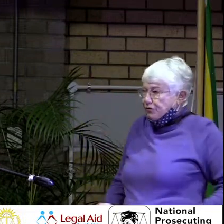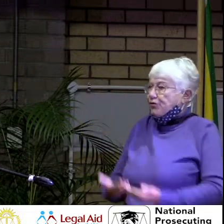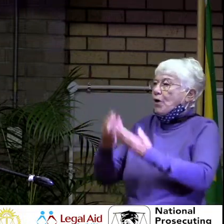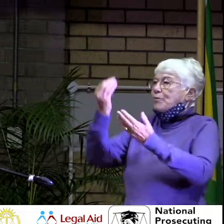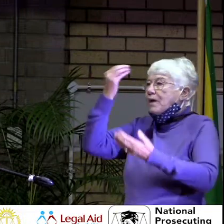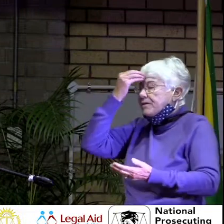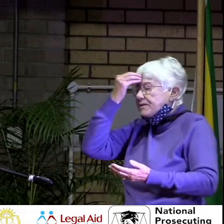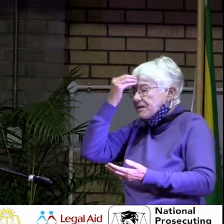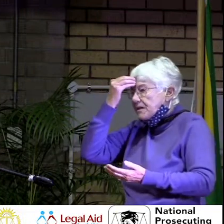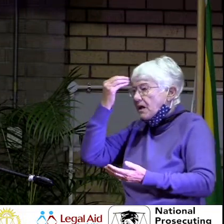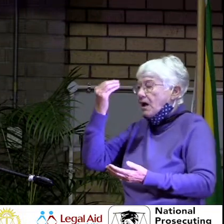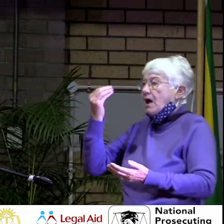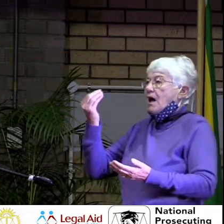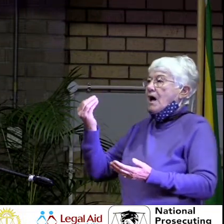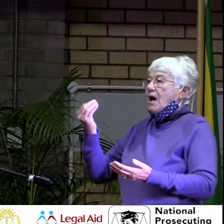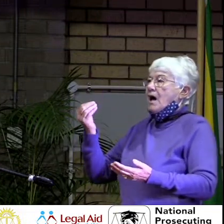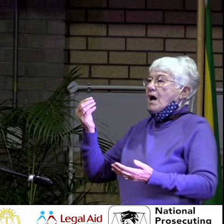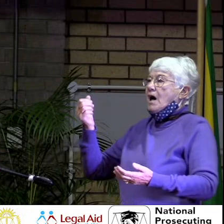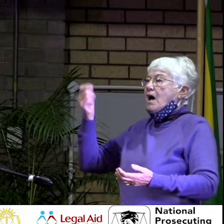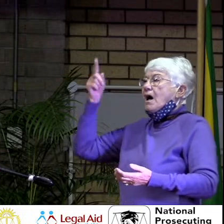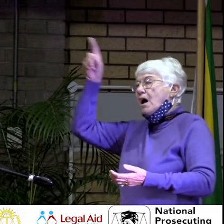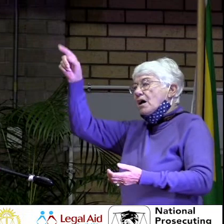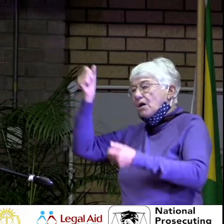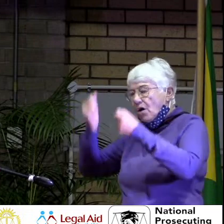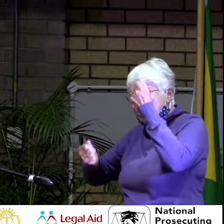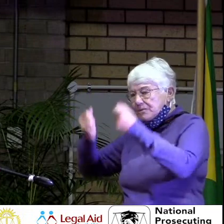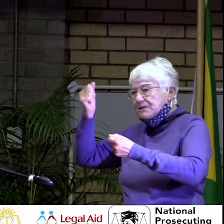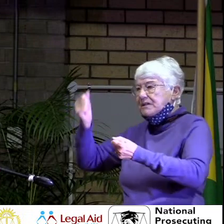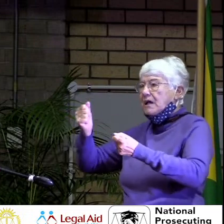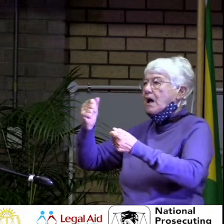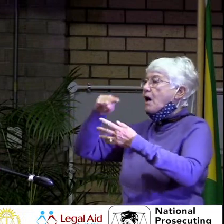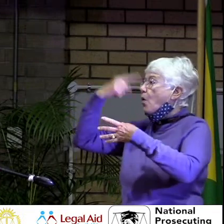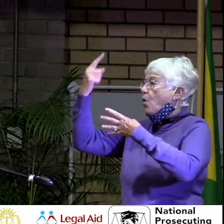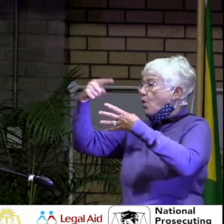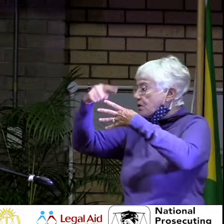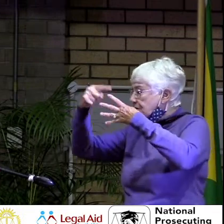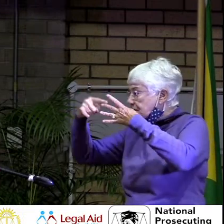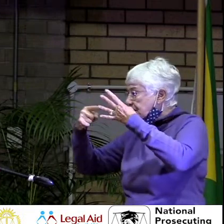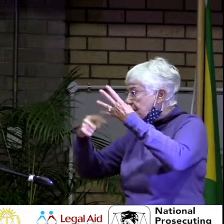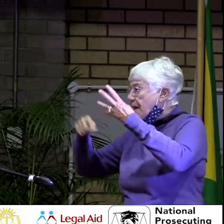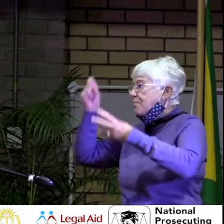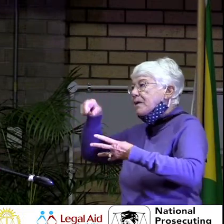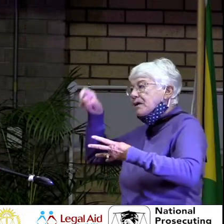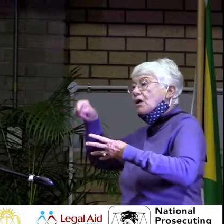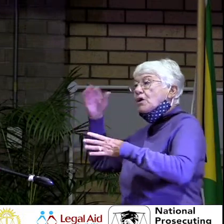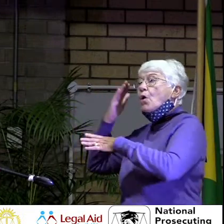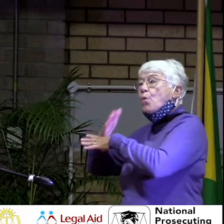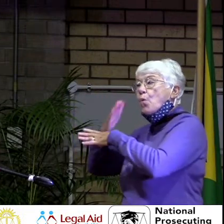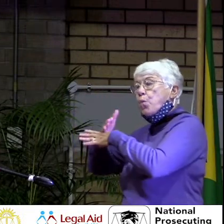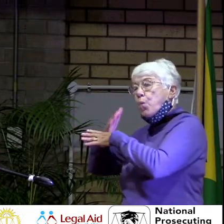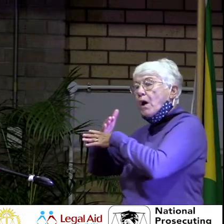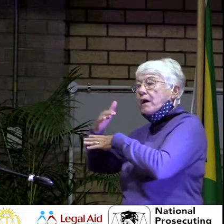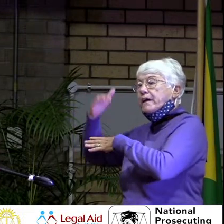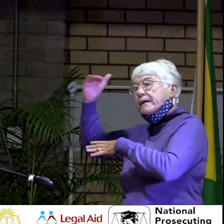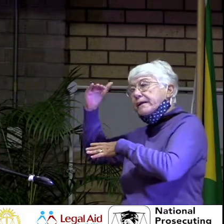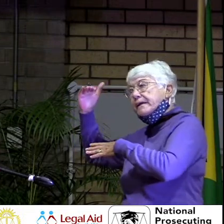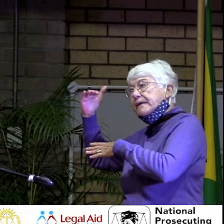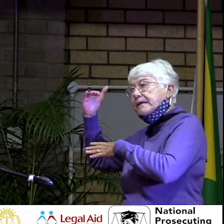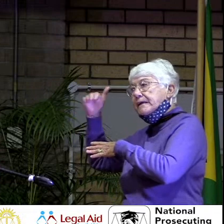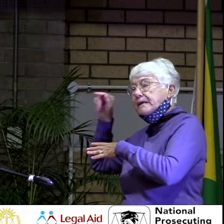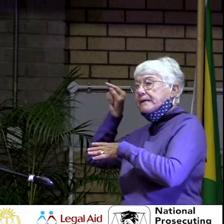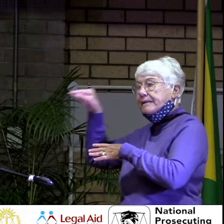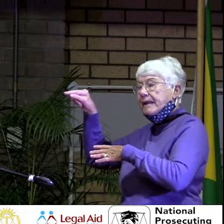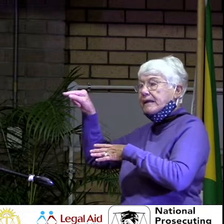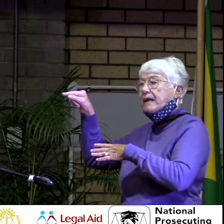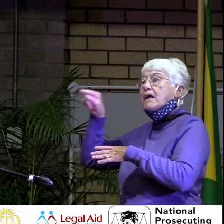prosecutors, magistrates, intermediaries, and other people working in the system. So this should mean that when you go to a